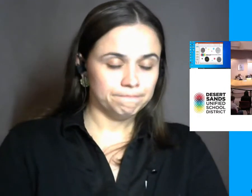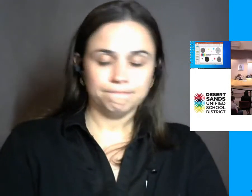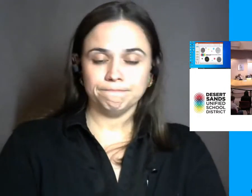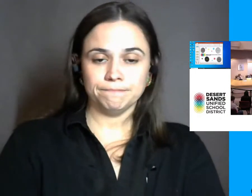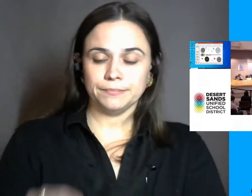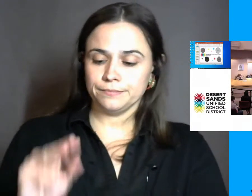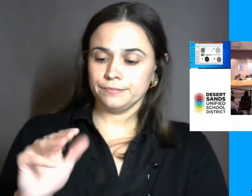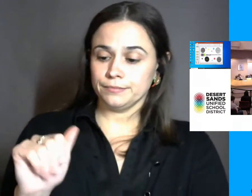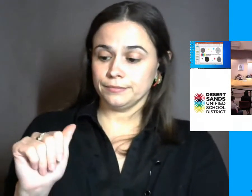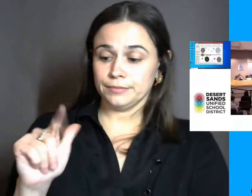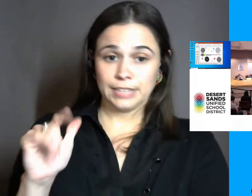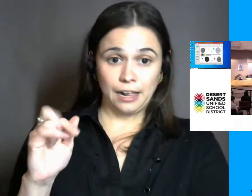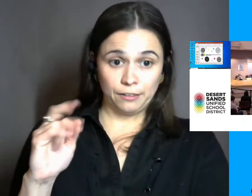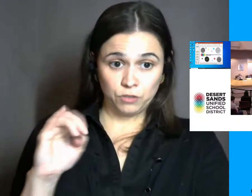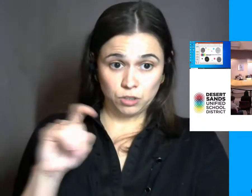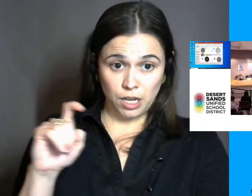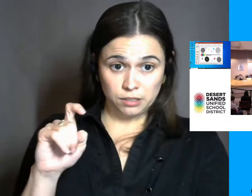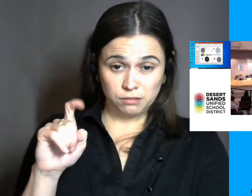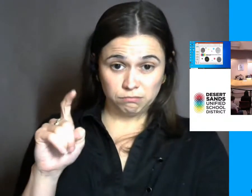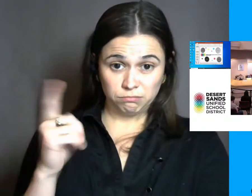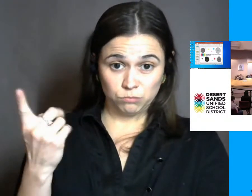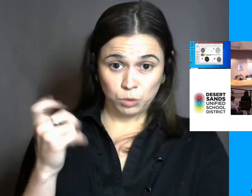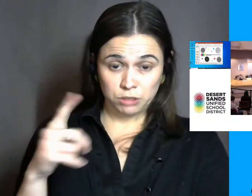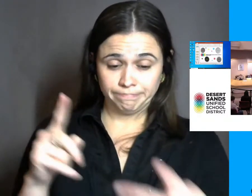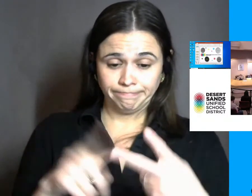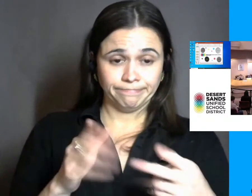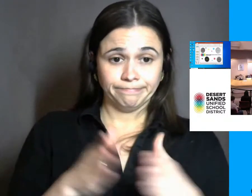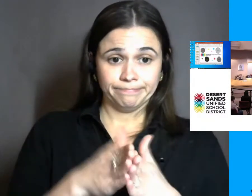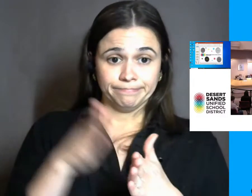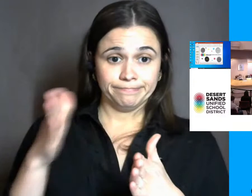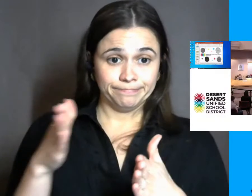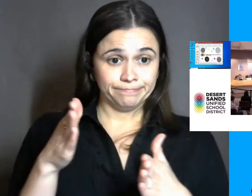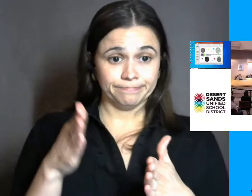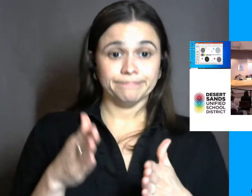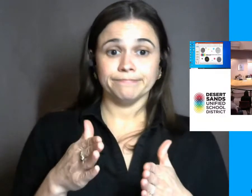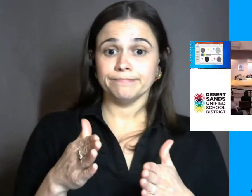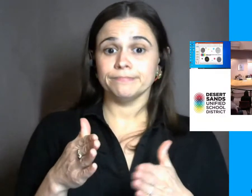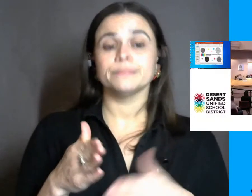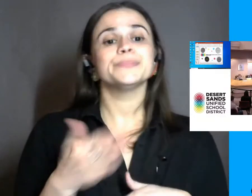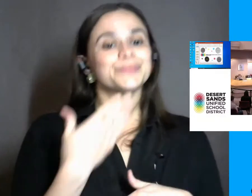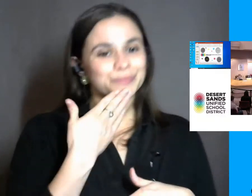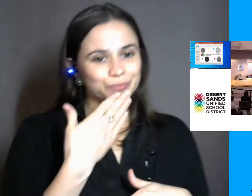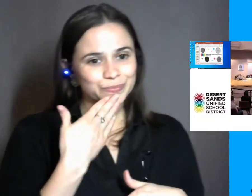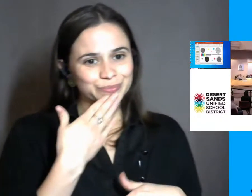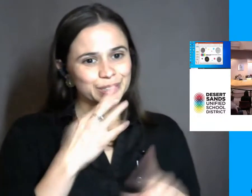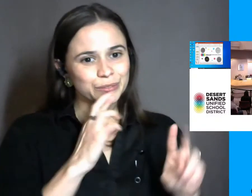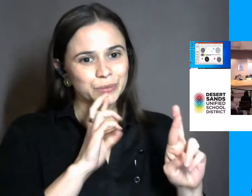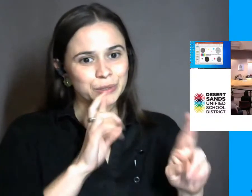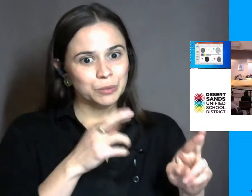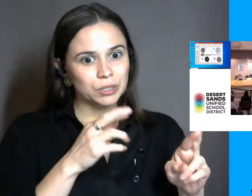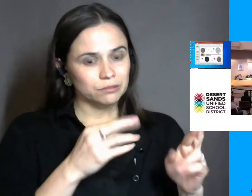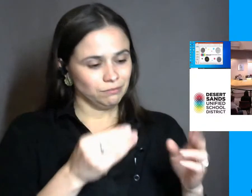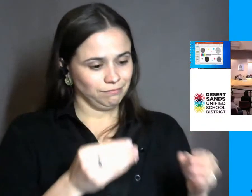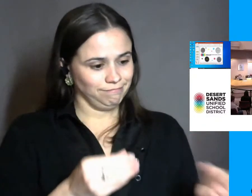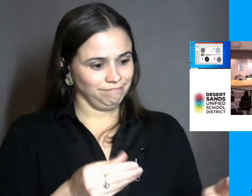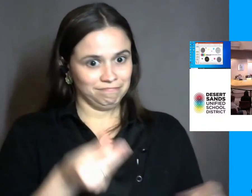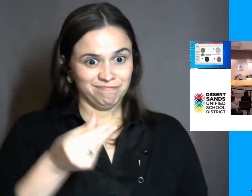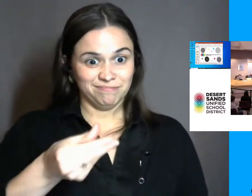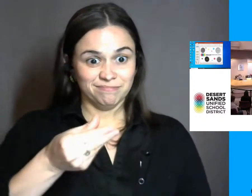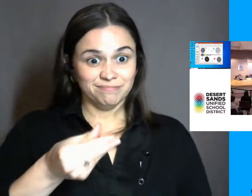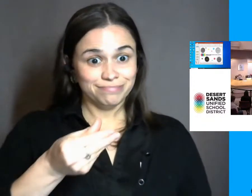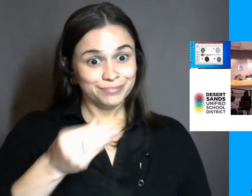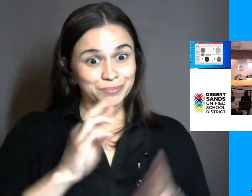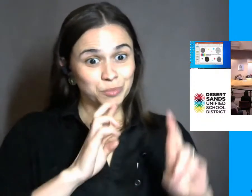you. Pierce? Thank you for this report. I see I have a lot of reading to do, so I can be up to